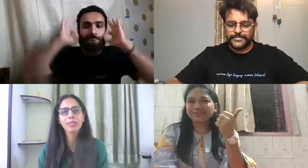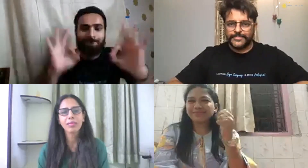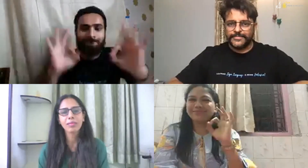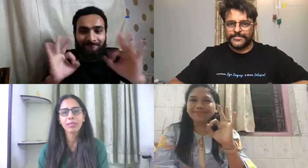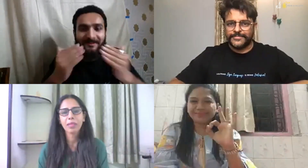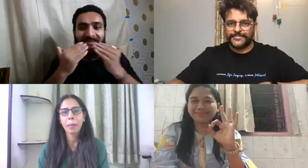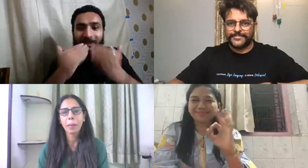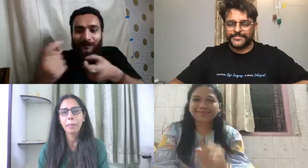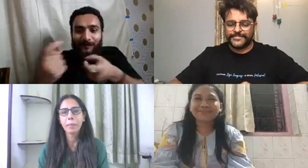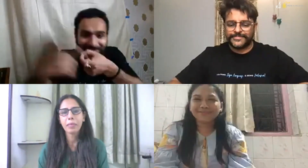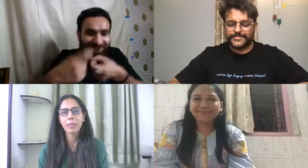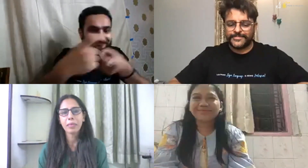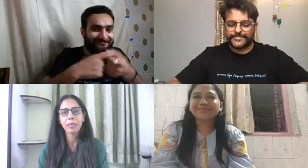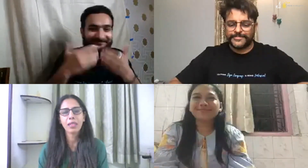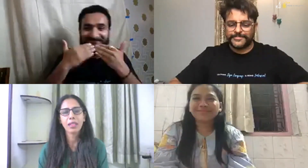Great.